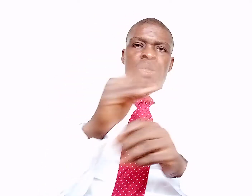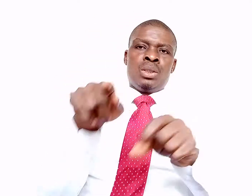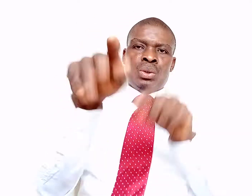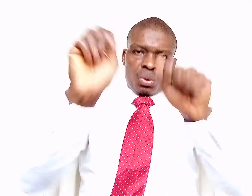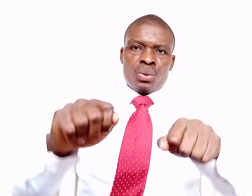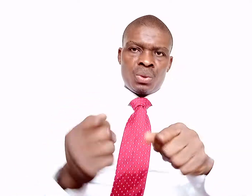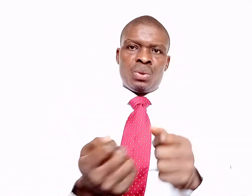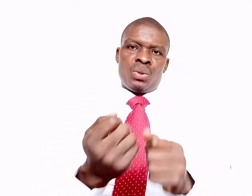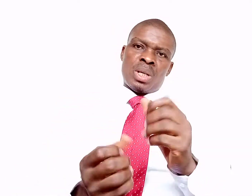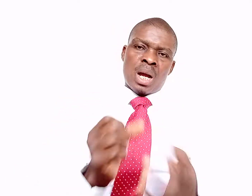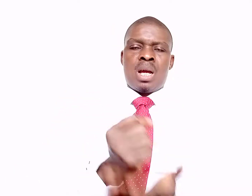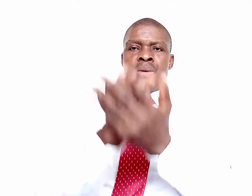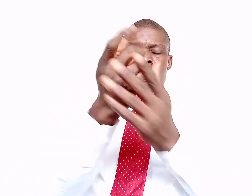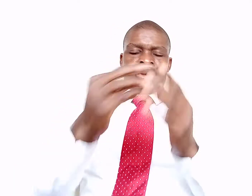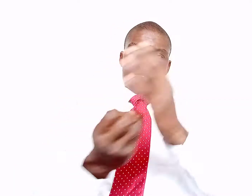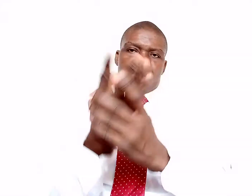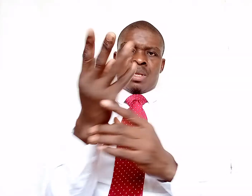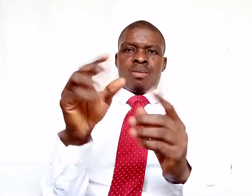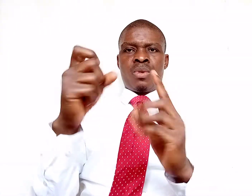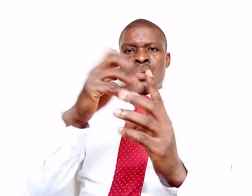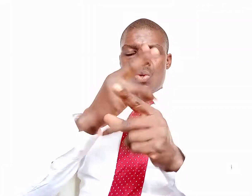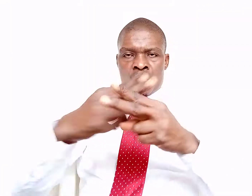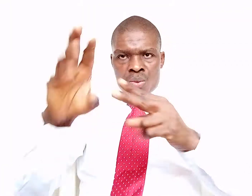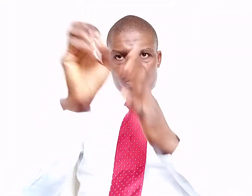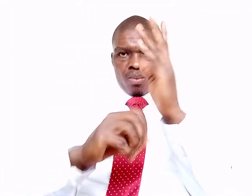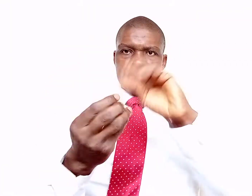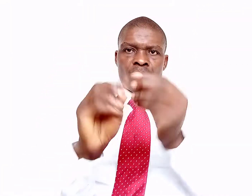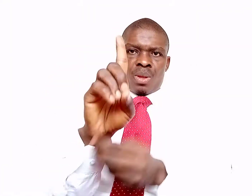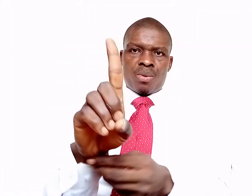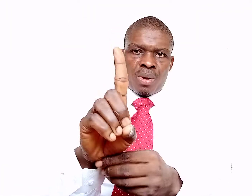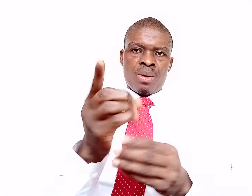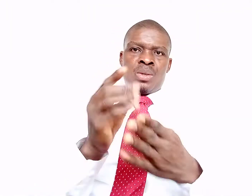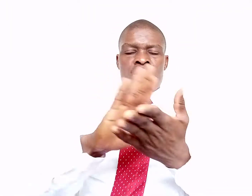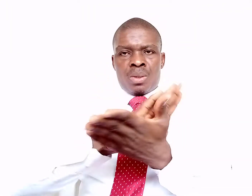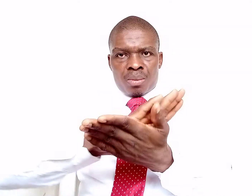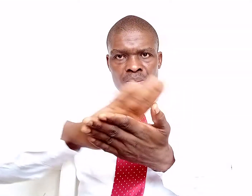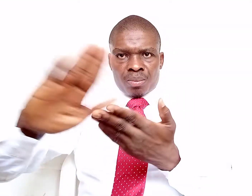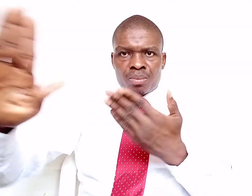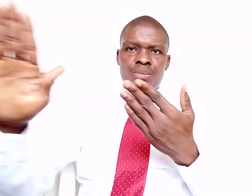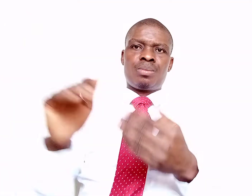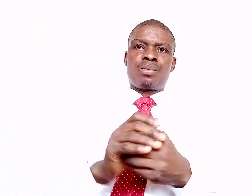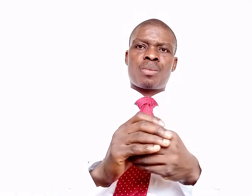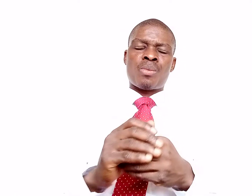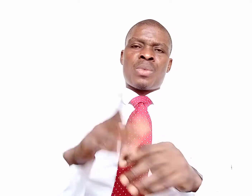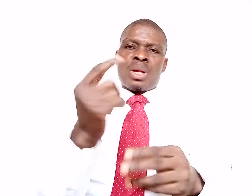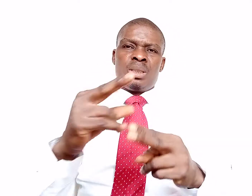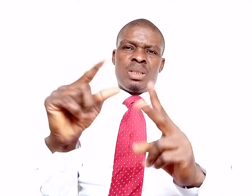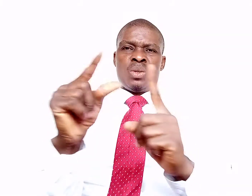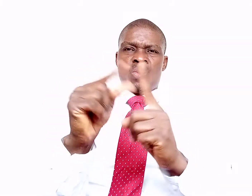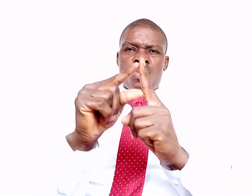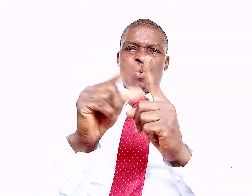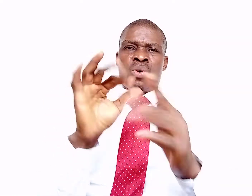your narrative essay. 1. Clarity. Complex words and syntax are